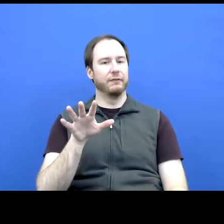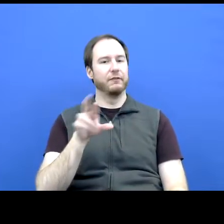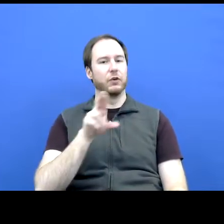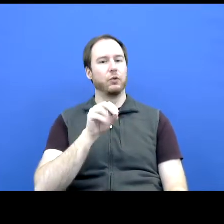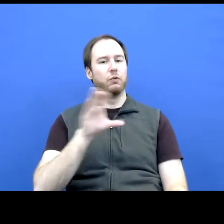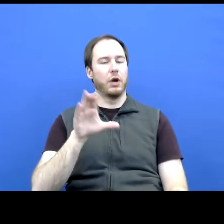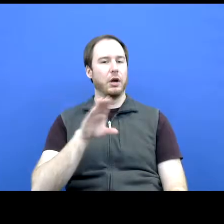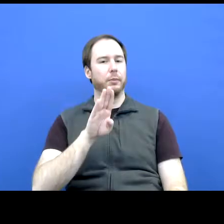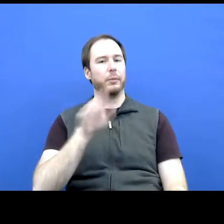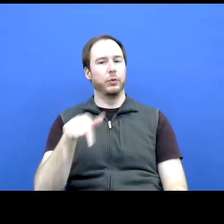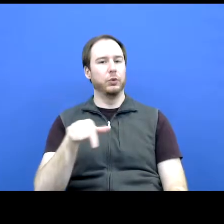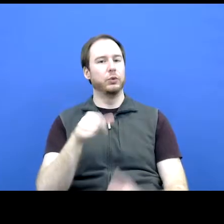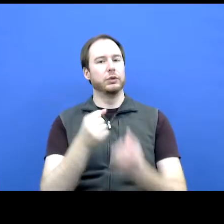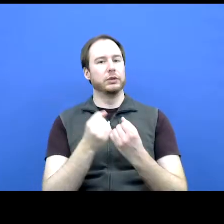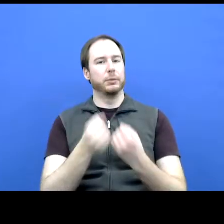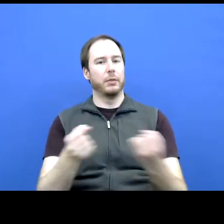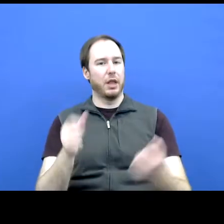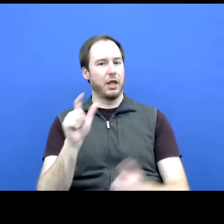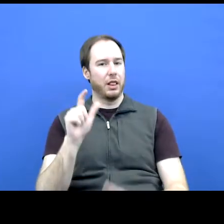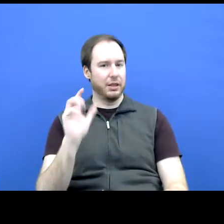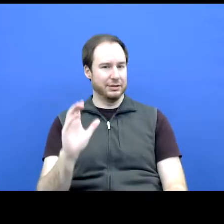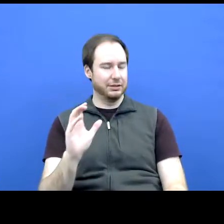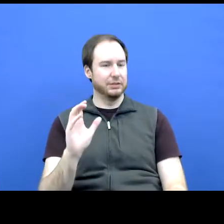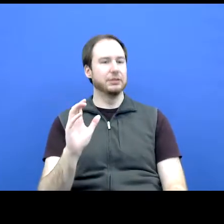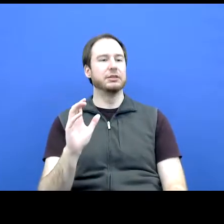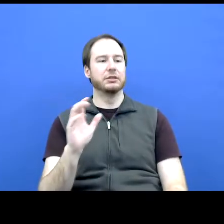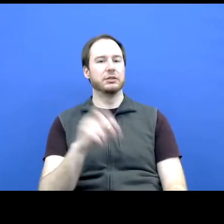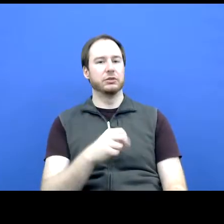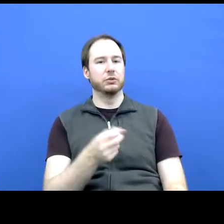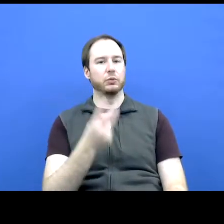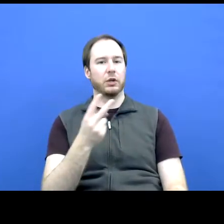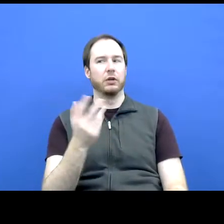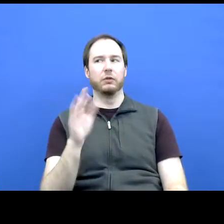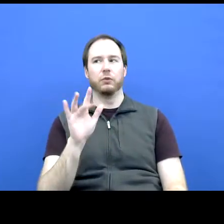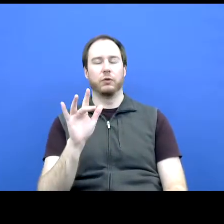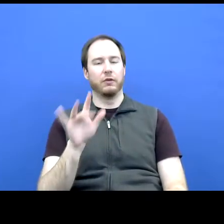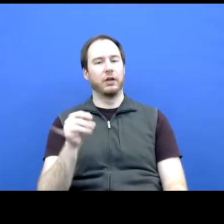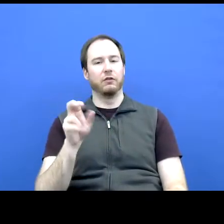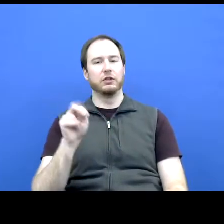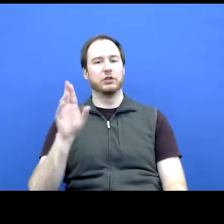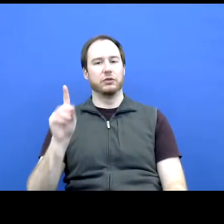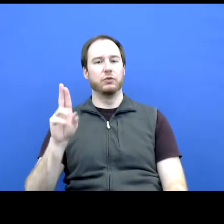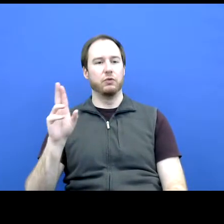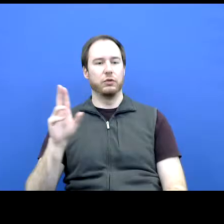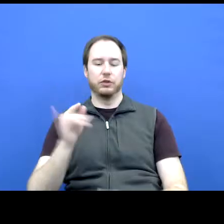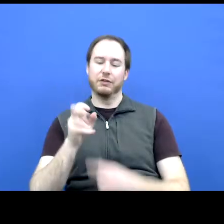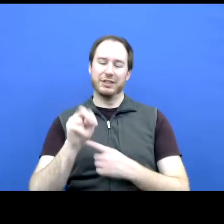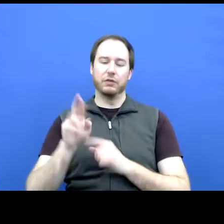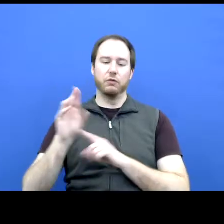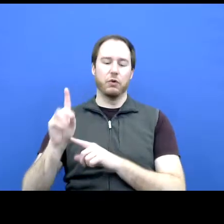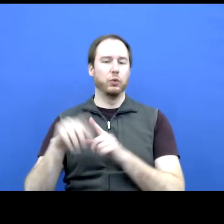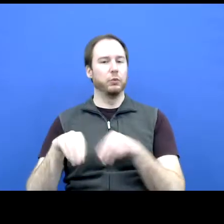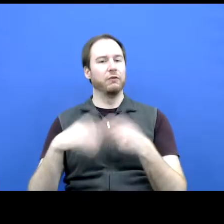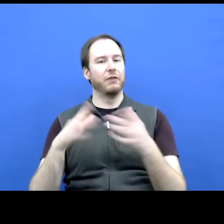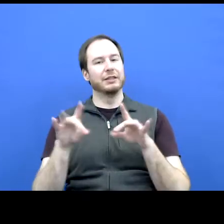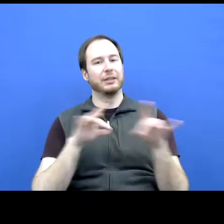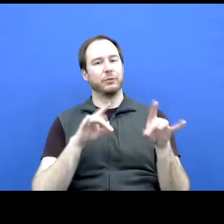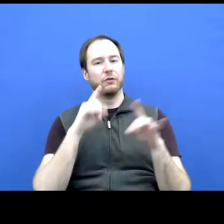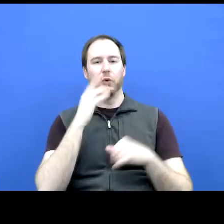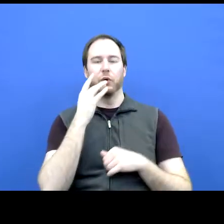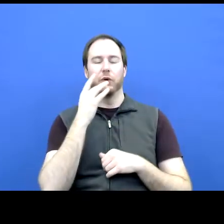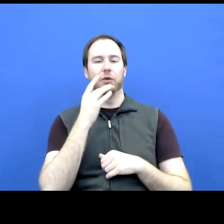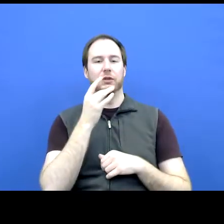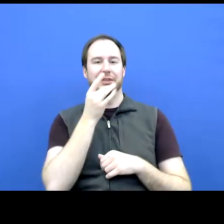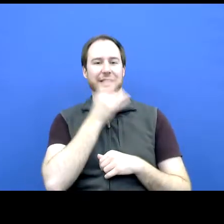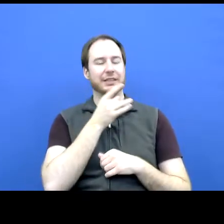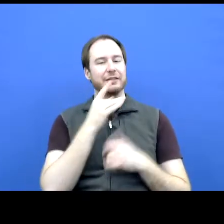Rock Barbecue Supply LLC, 1225 Jefferson Road, to serve sample at tasting events and